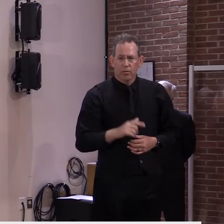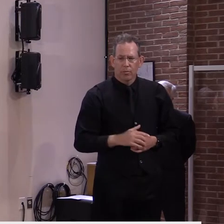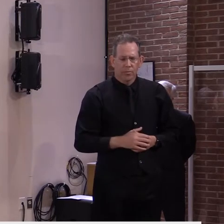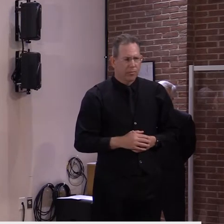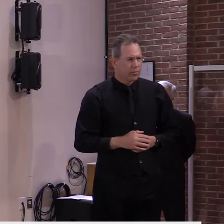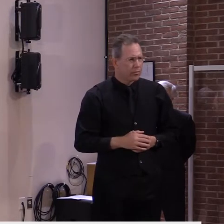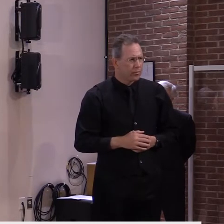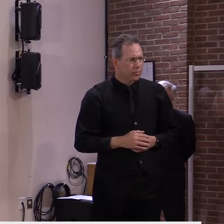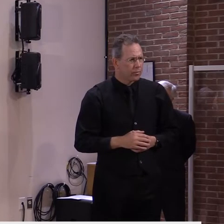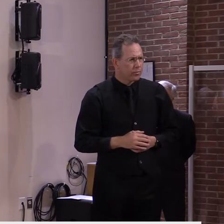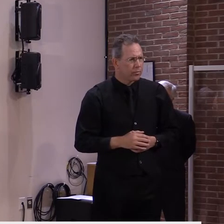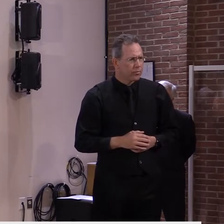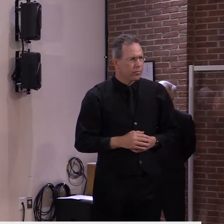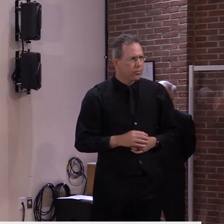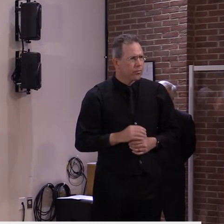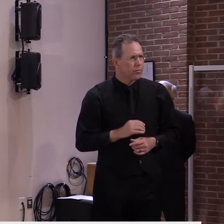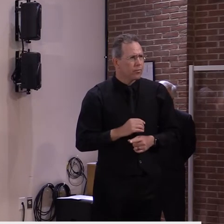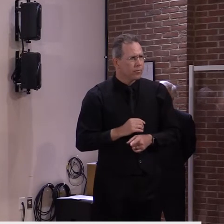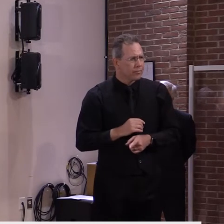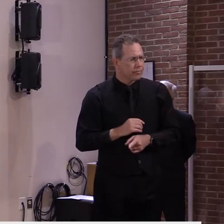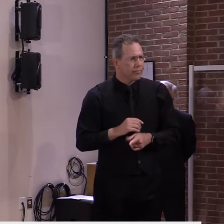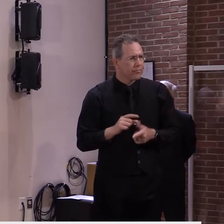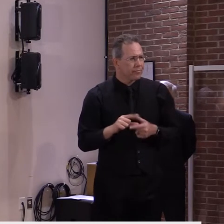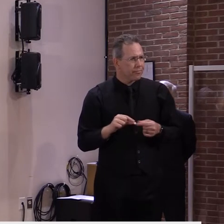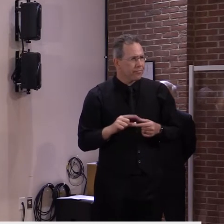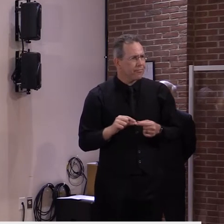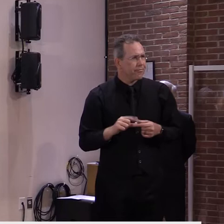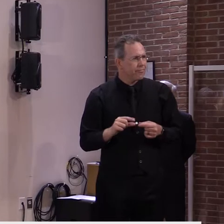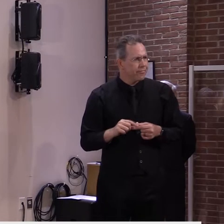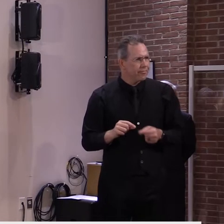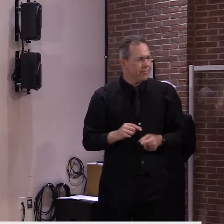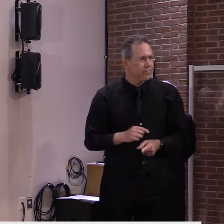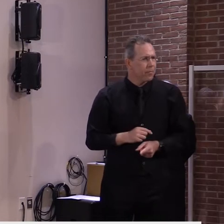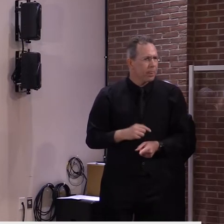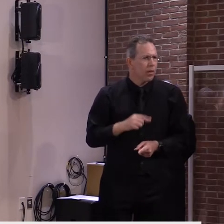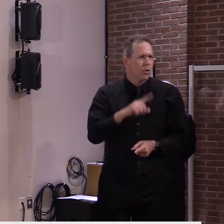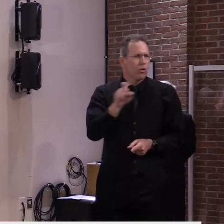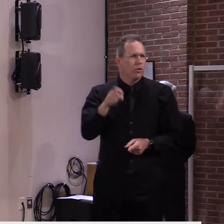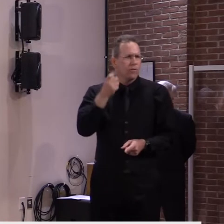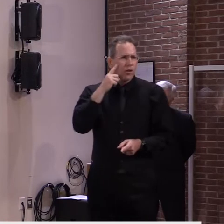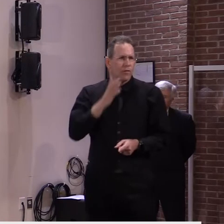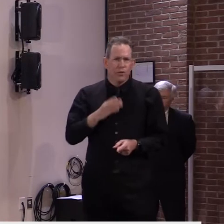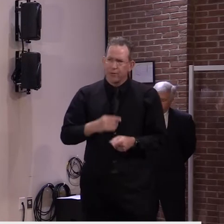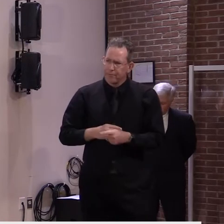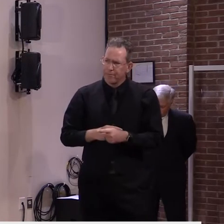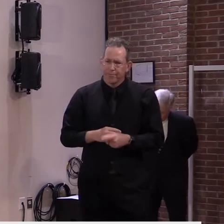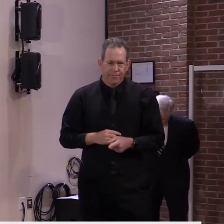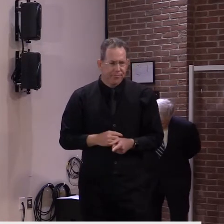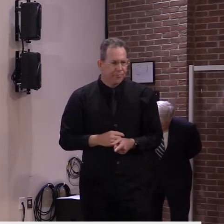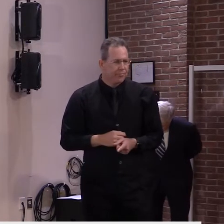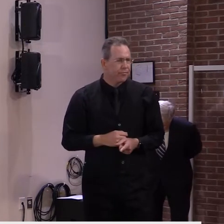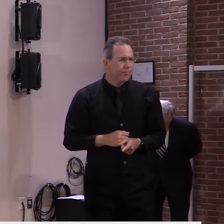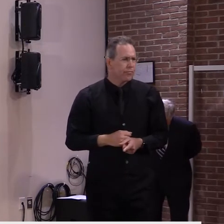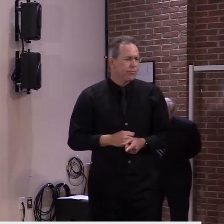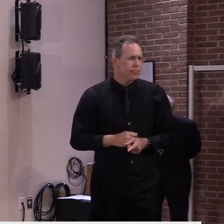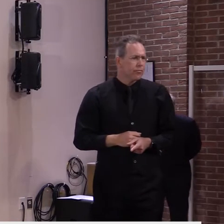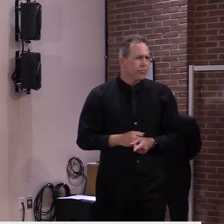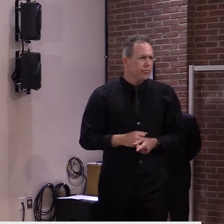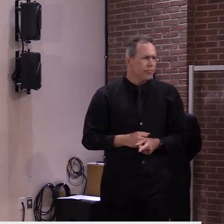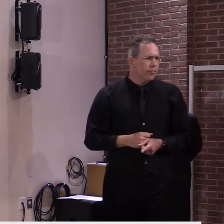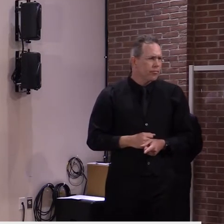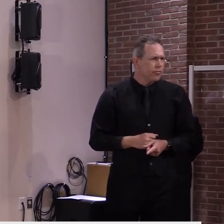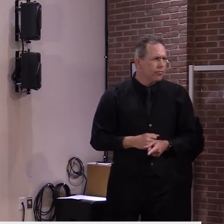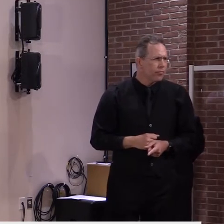Governor, this is a question for Governor Scott. There's been quite some stuff and some information in the press recently